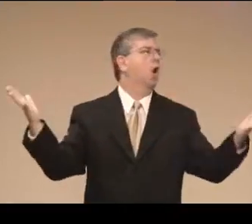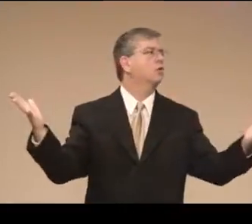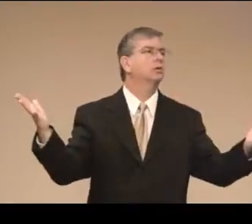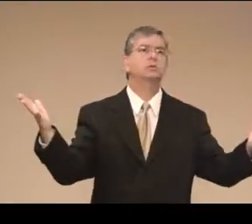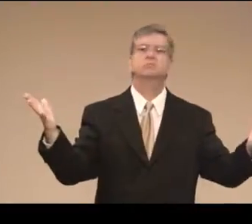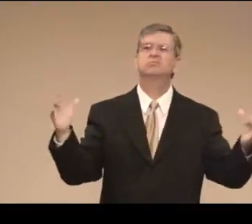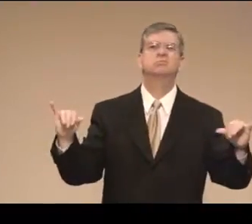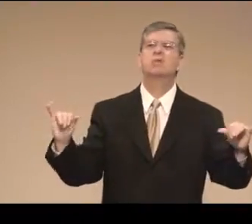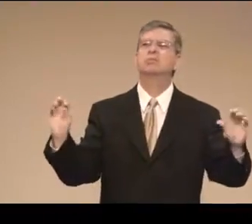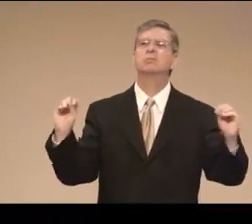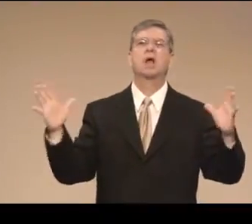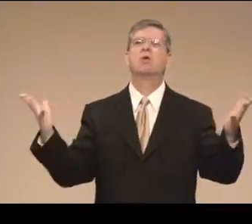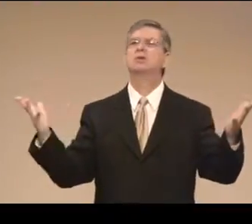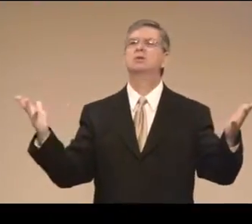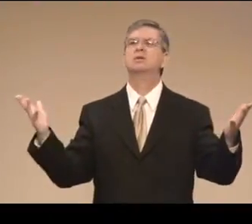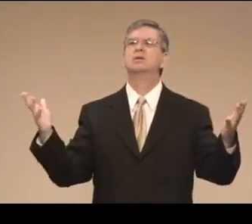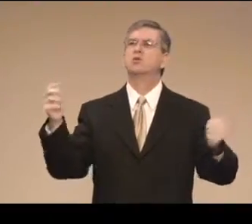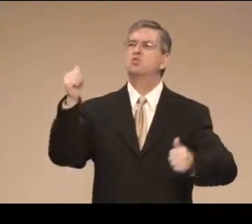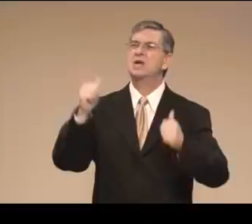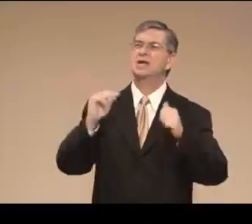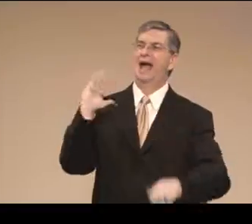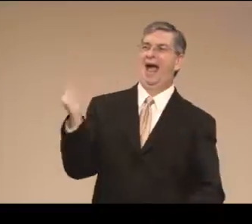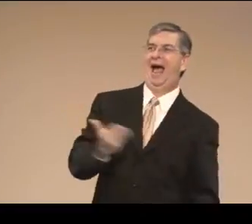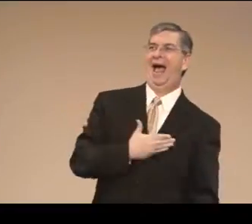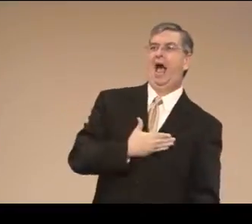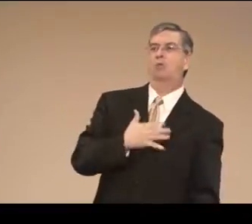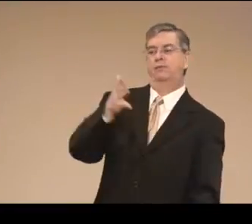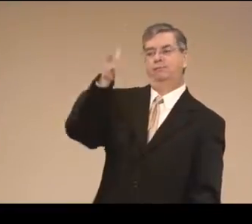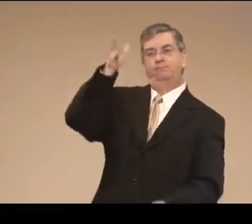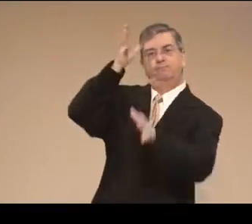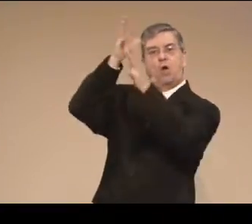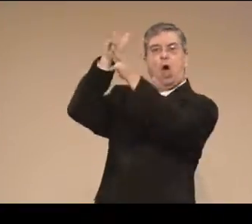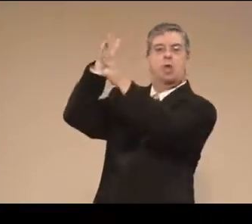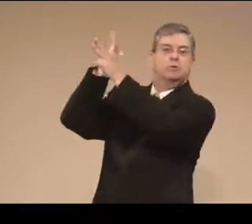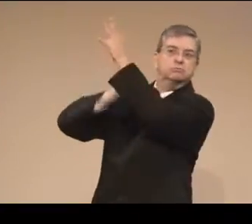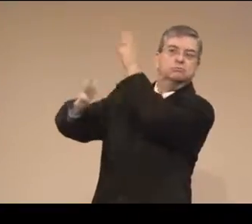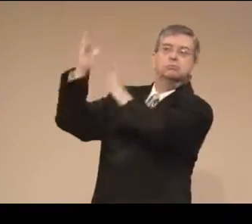And where be all his miracles, which our fathers